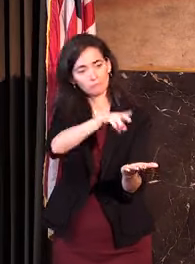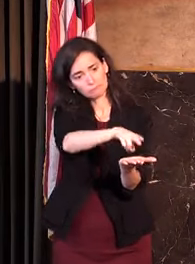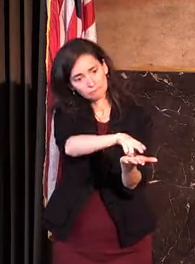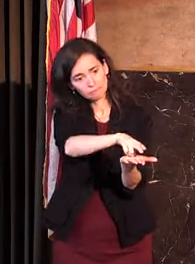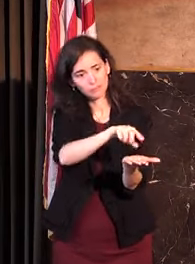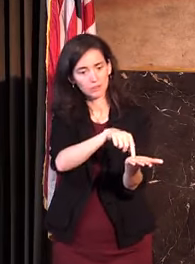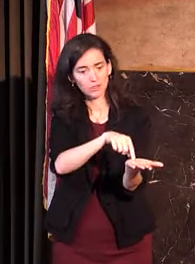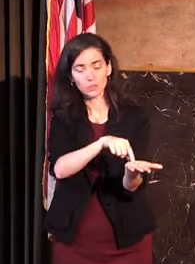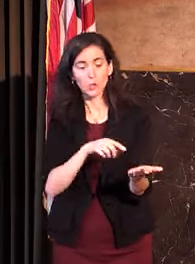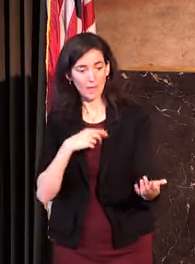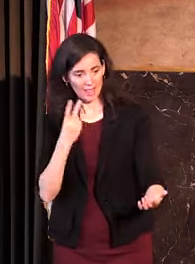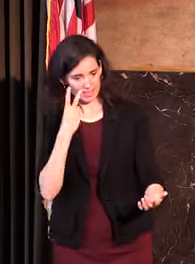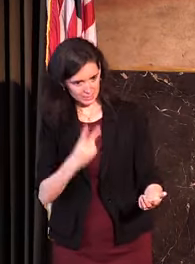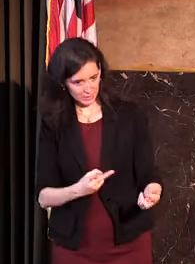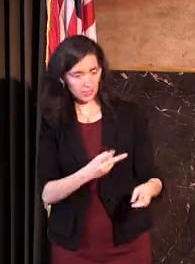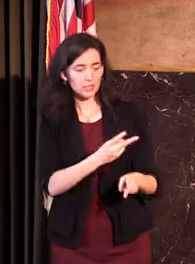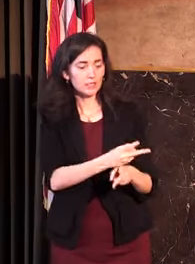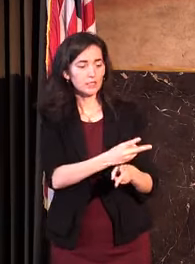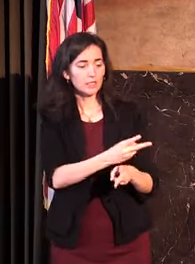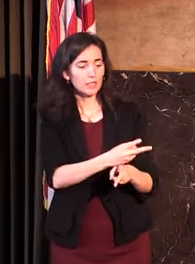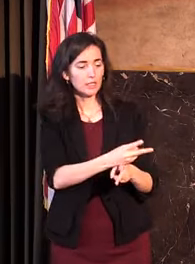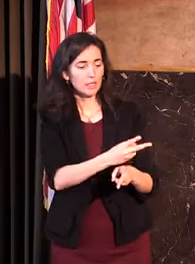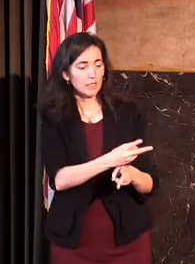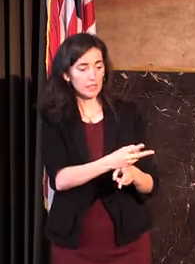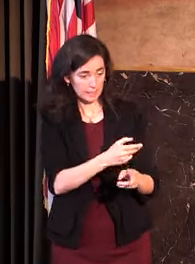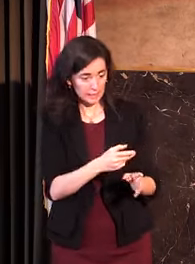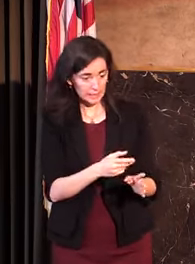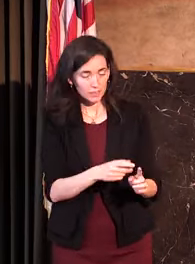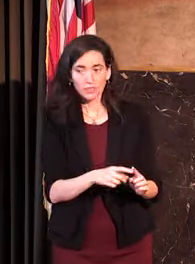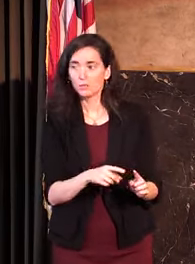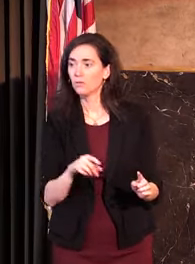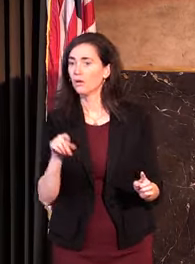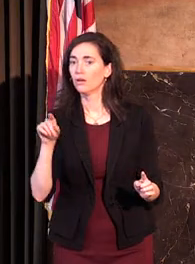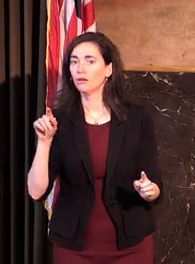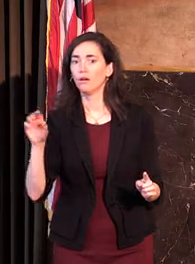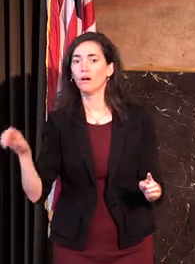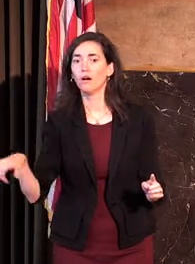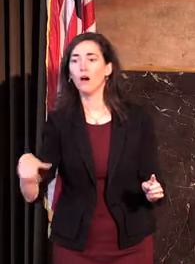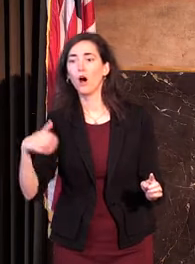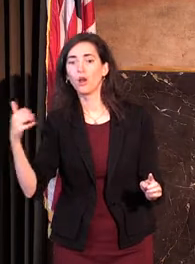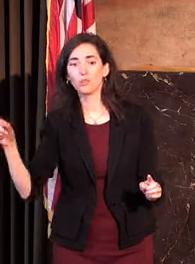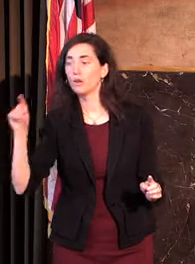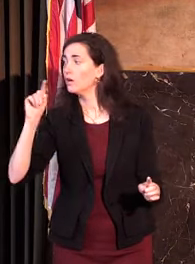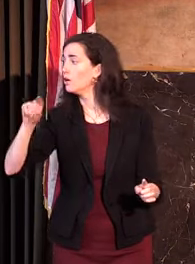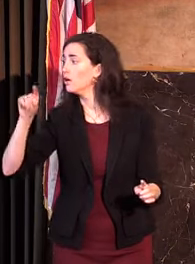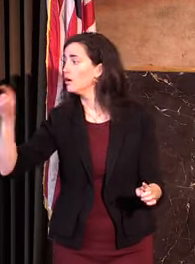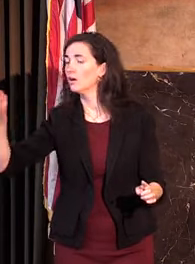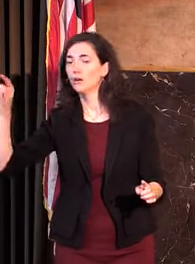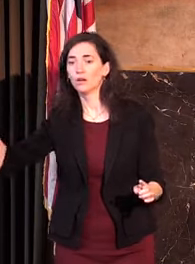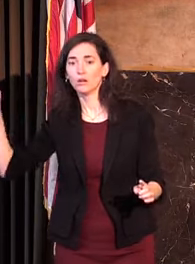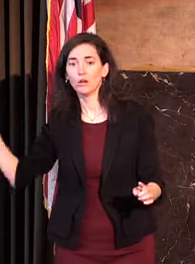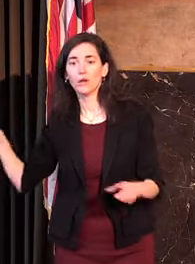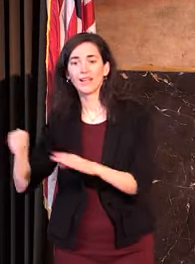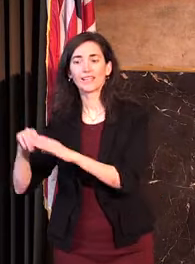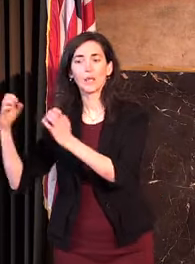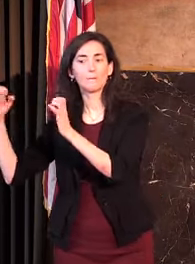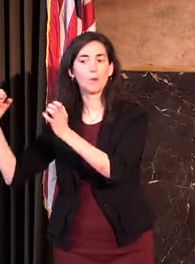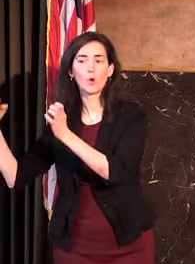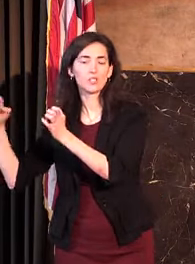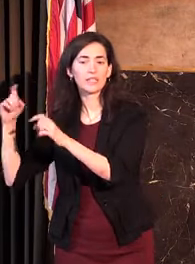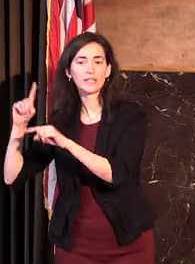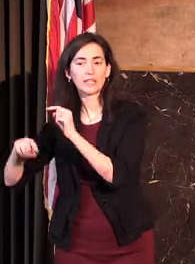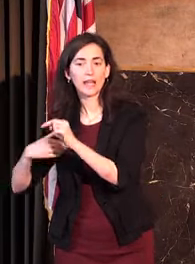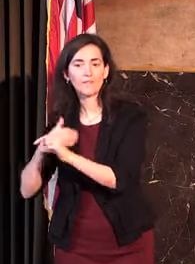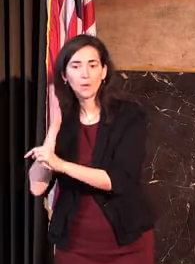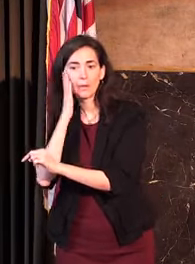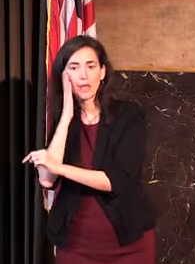that I was caring for, that there were that many plus more patients in the emergency department